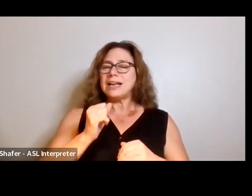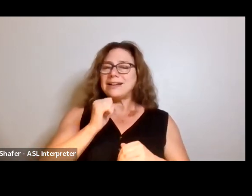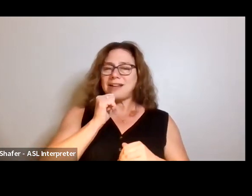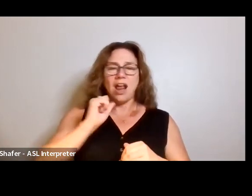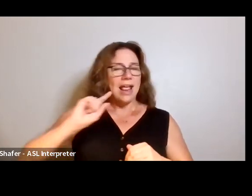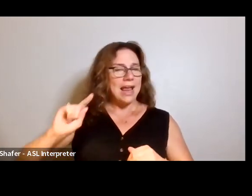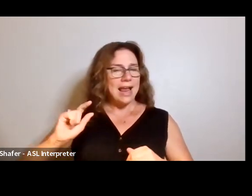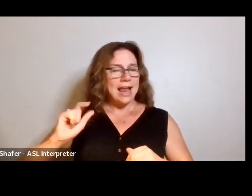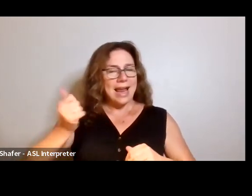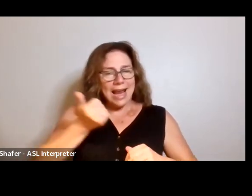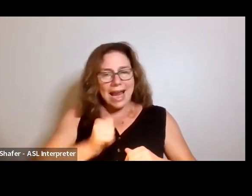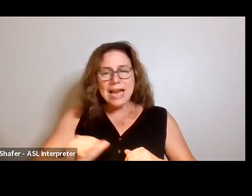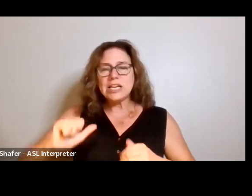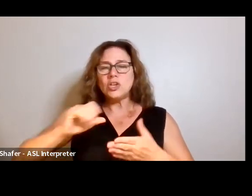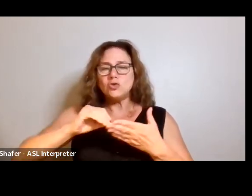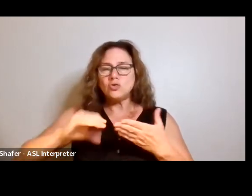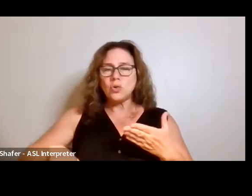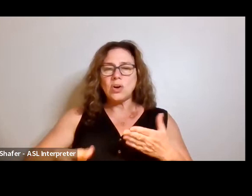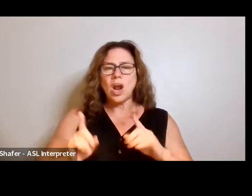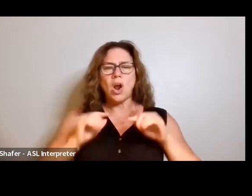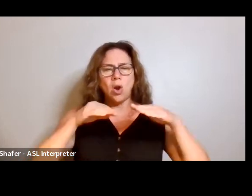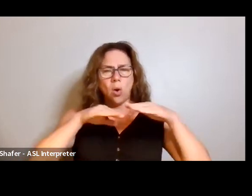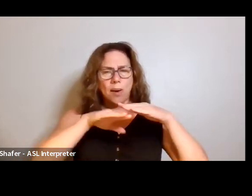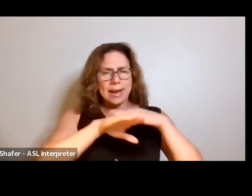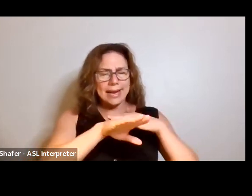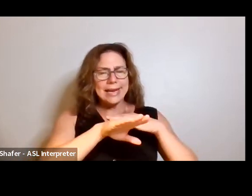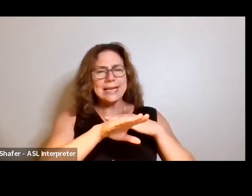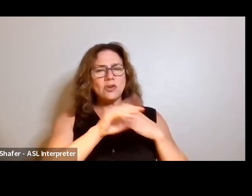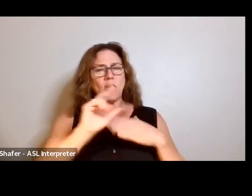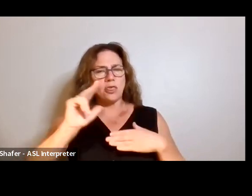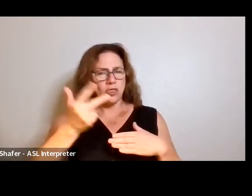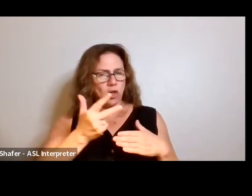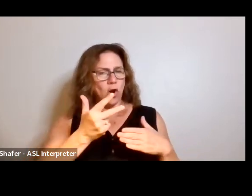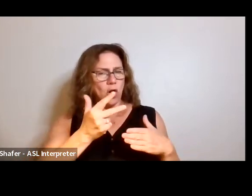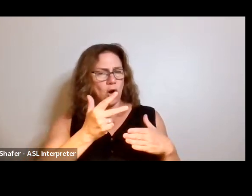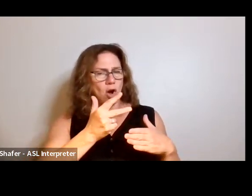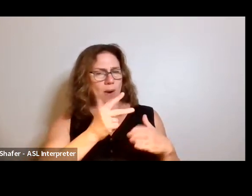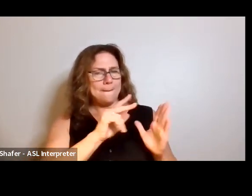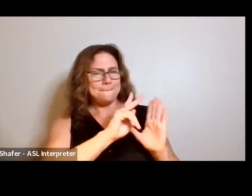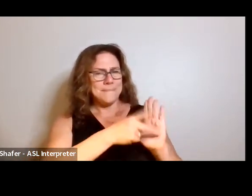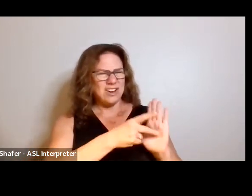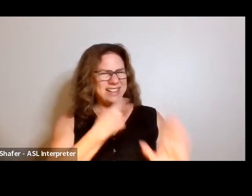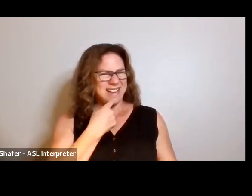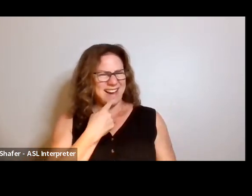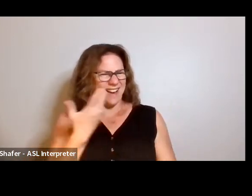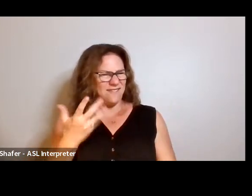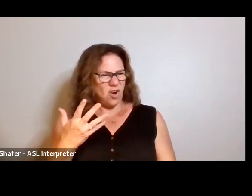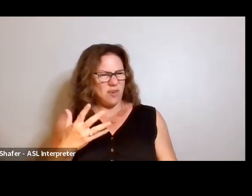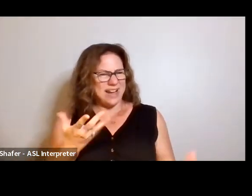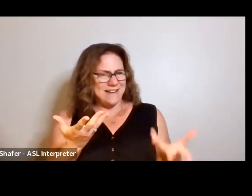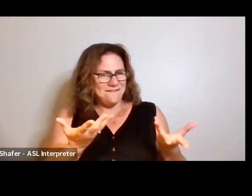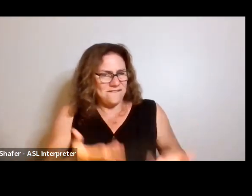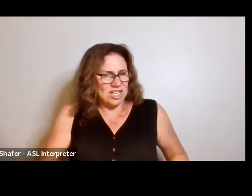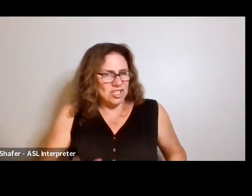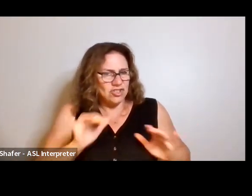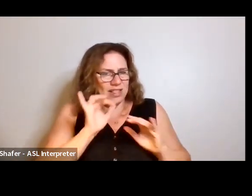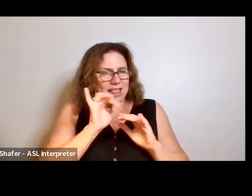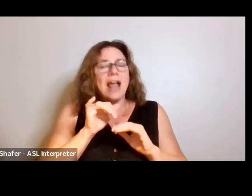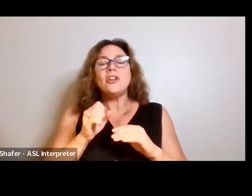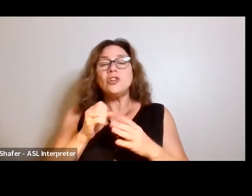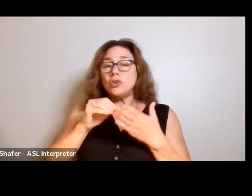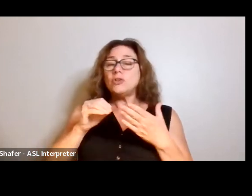going to 3rd period and saying, I did this already. So teachers followed directions and made sure that